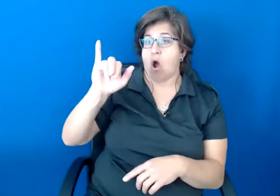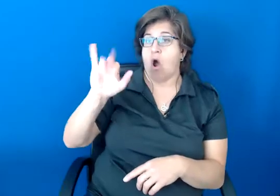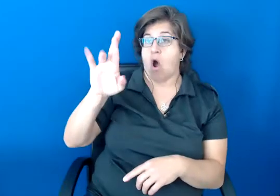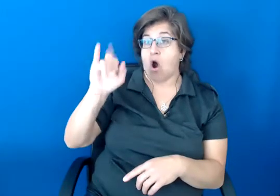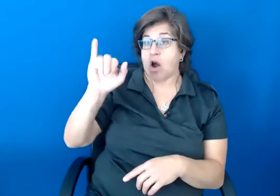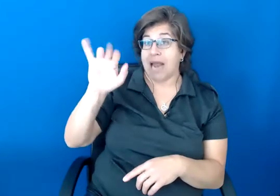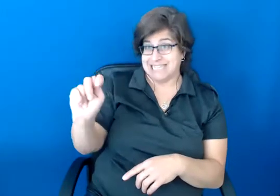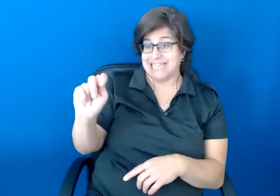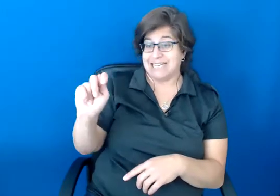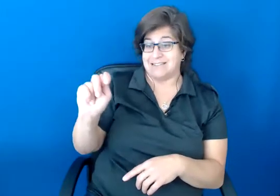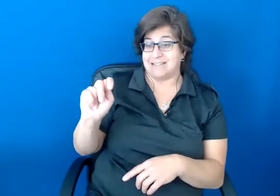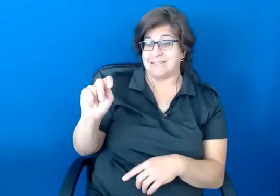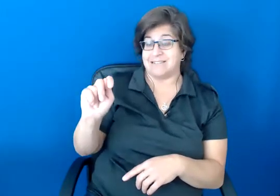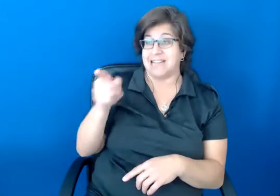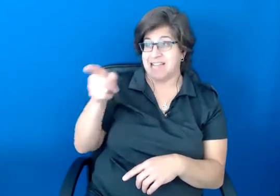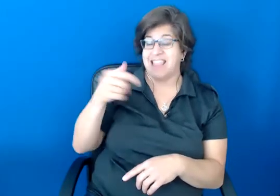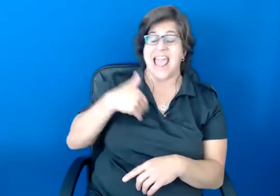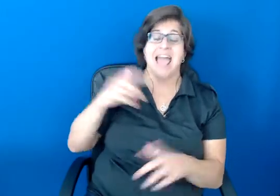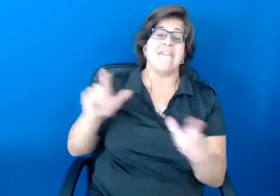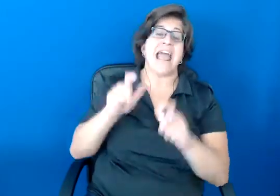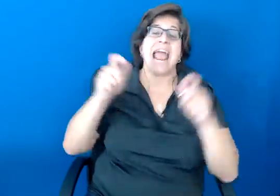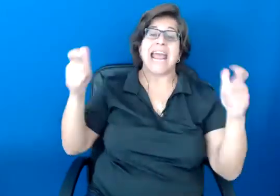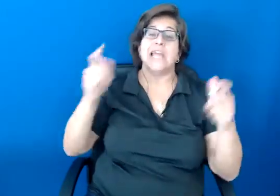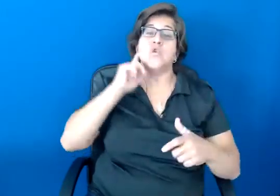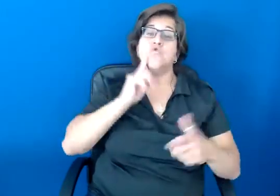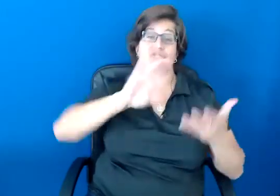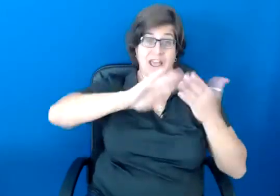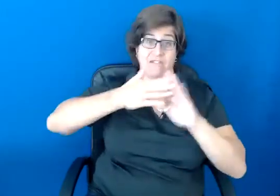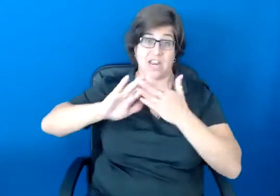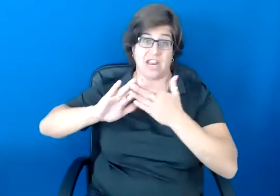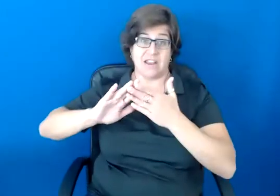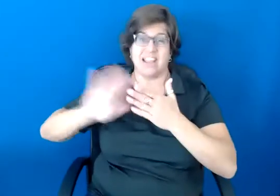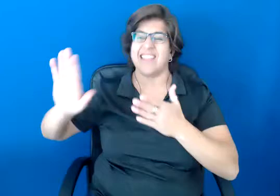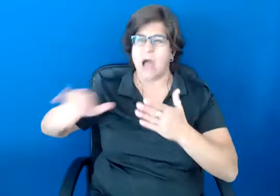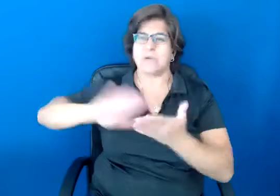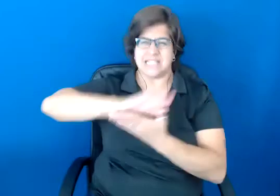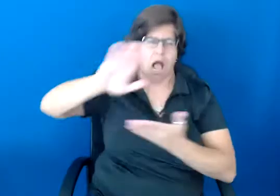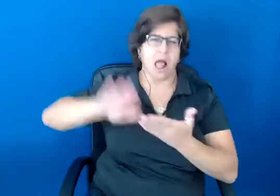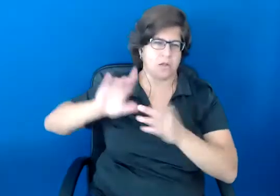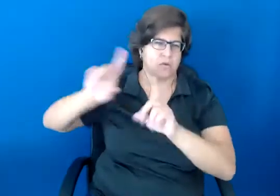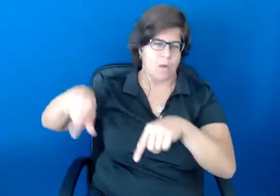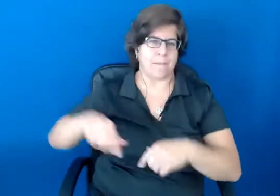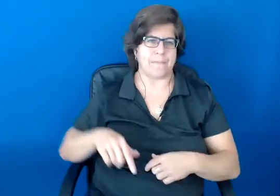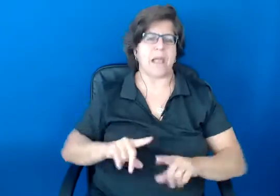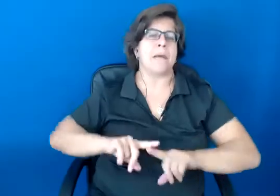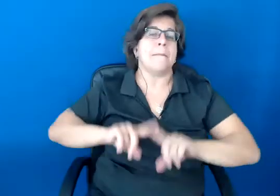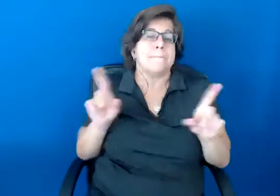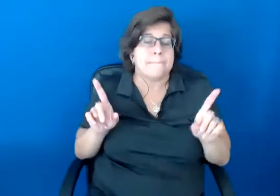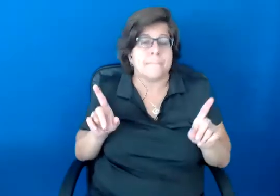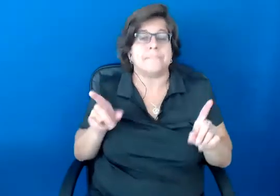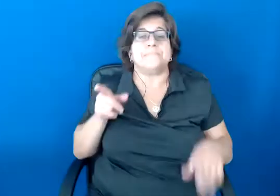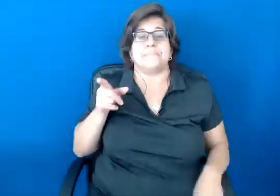of Technology, which has a huge deaf community. That was the college he went to.